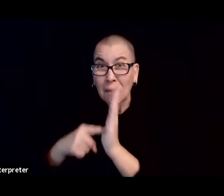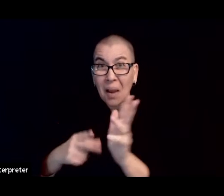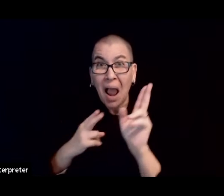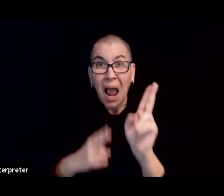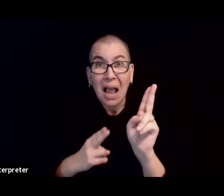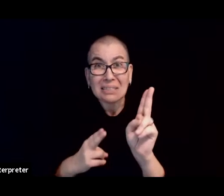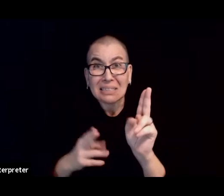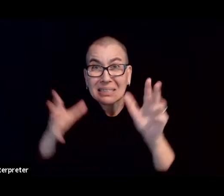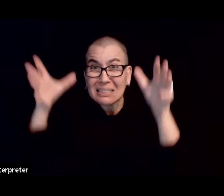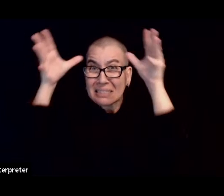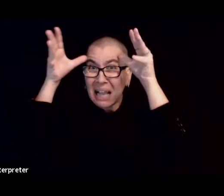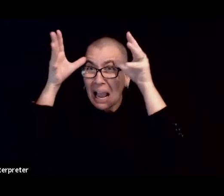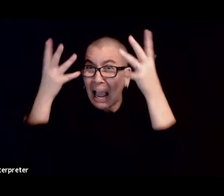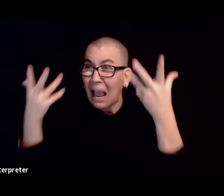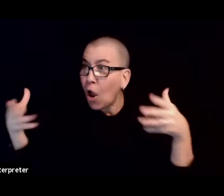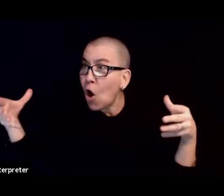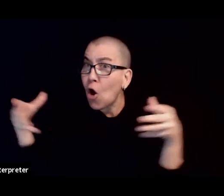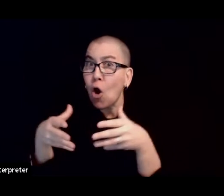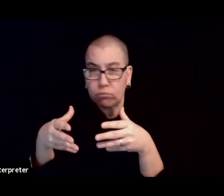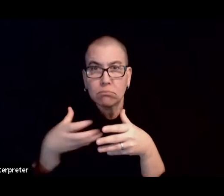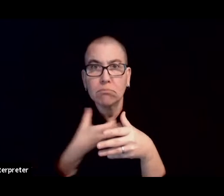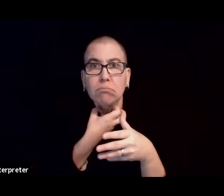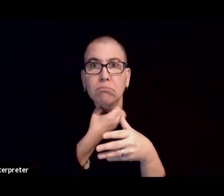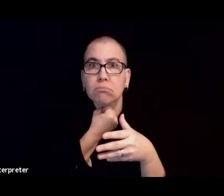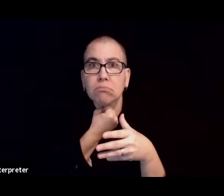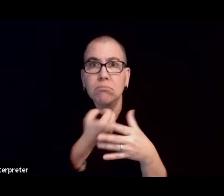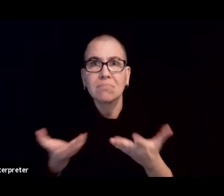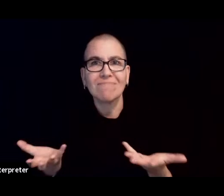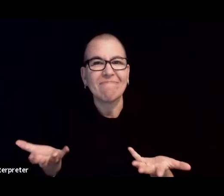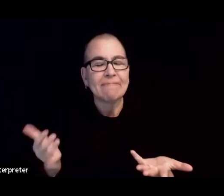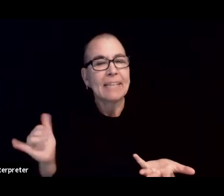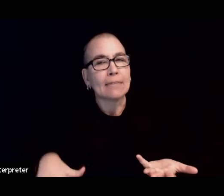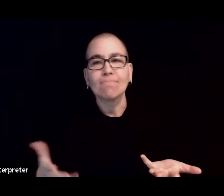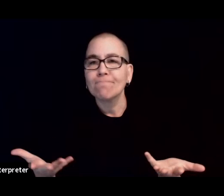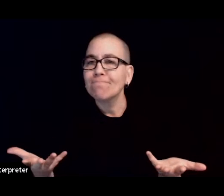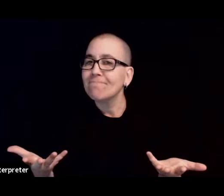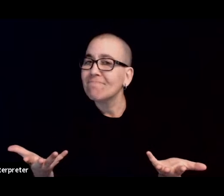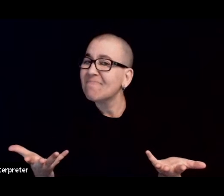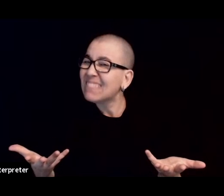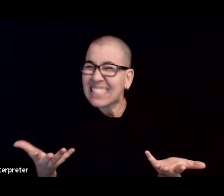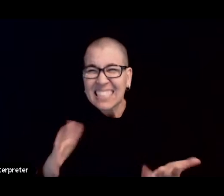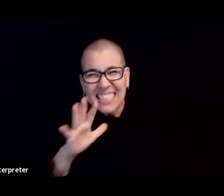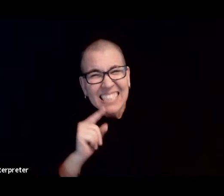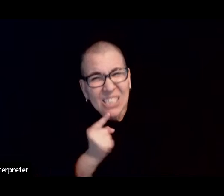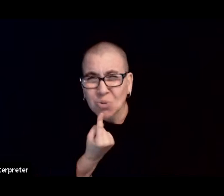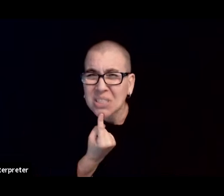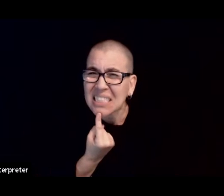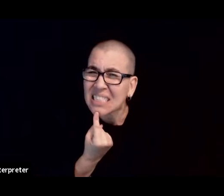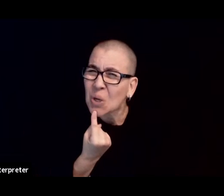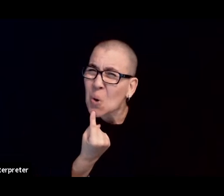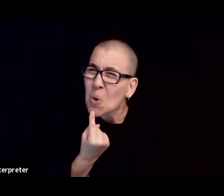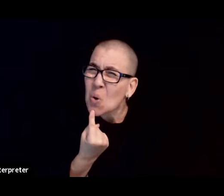and we have to take it seriously. Thank you both.